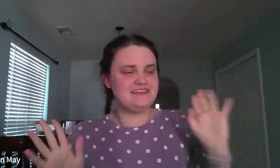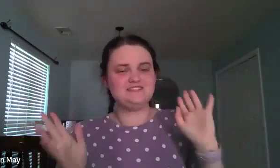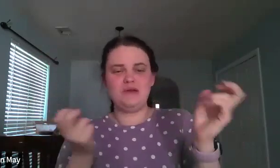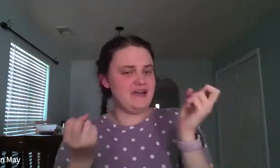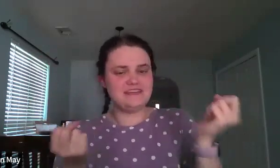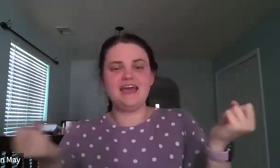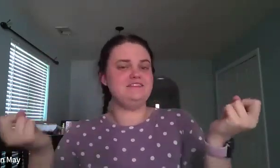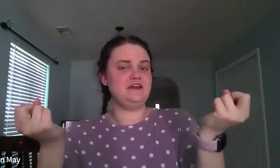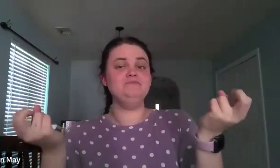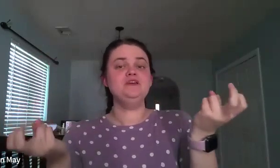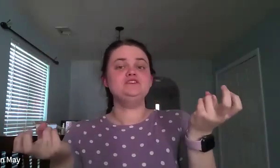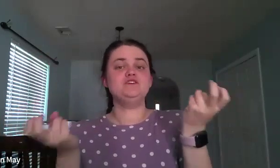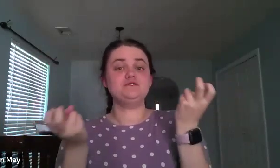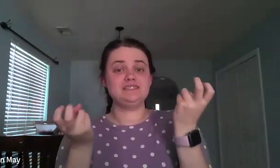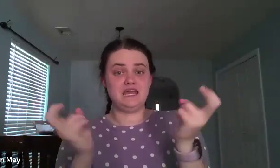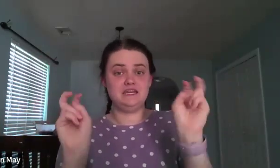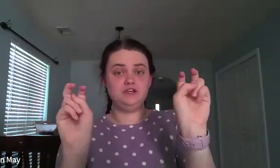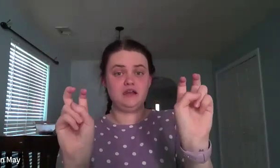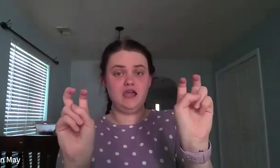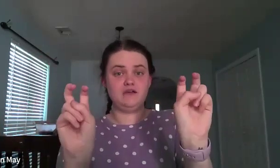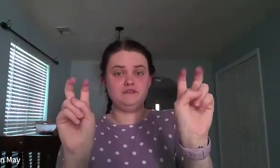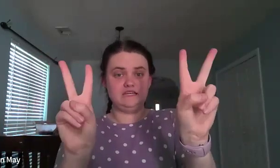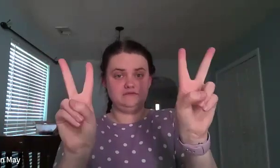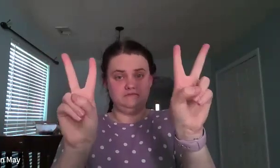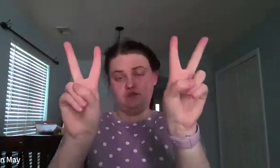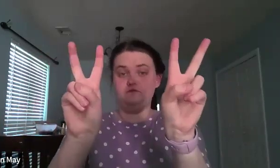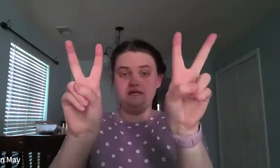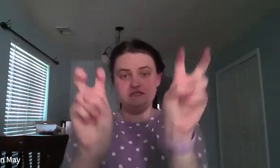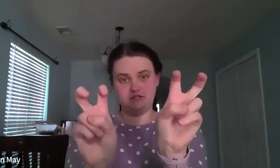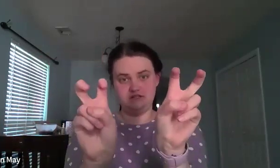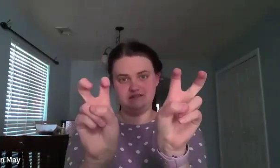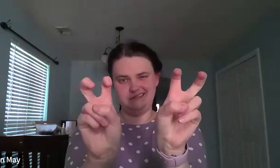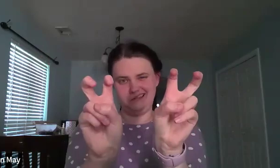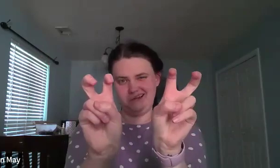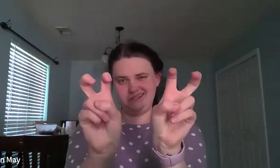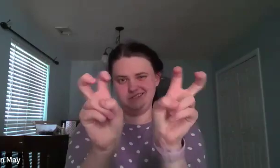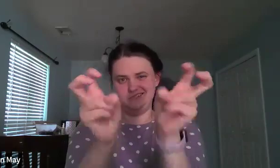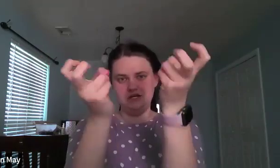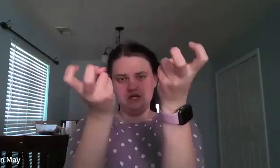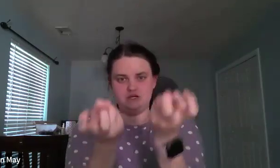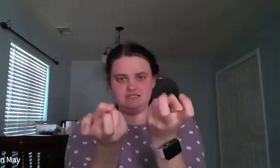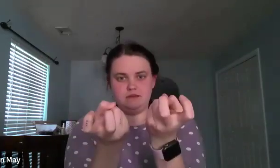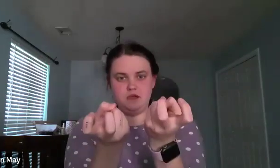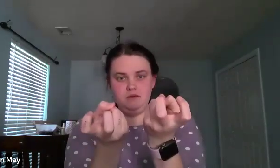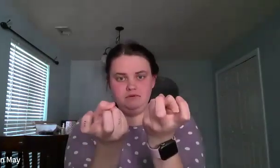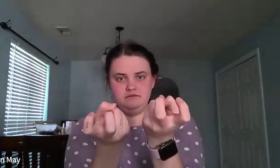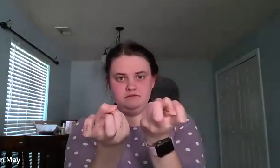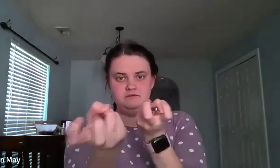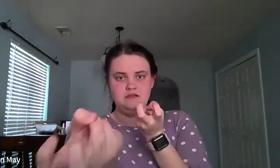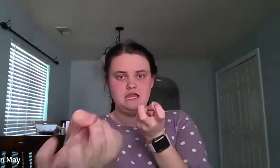So I have to add it there. So for skating, you're gonna have these like, they're V's that turn into like that little hunch. You're gonna stick them up and